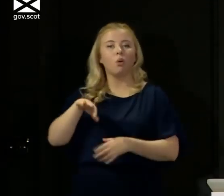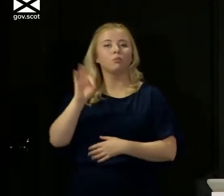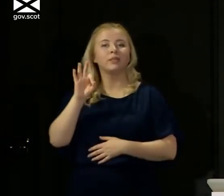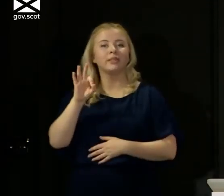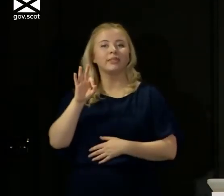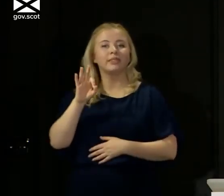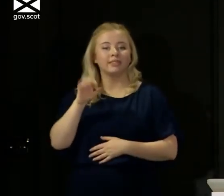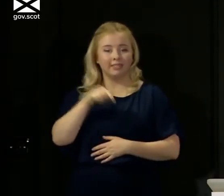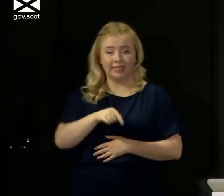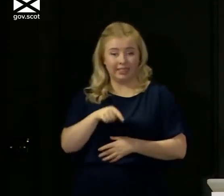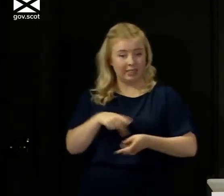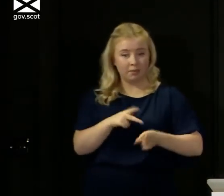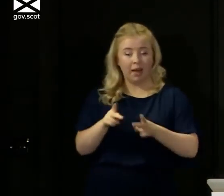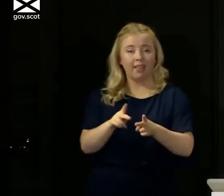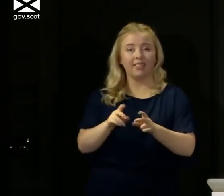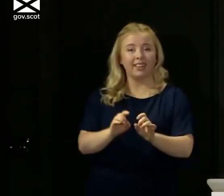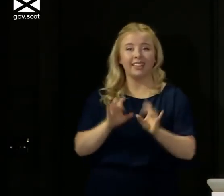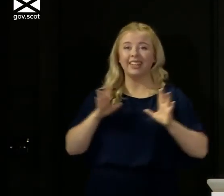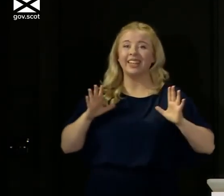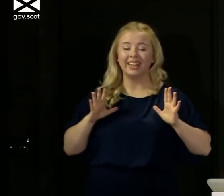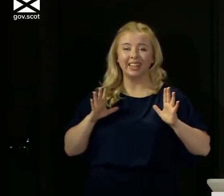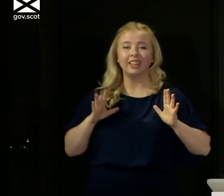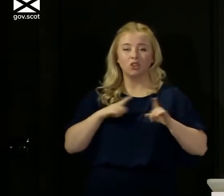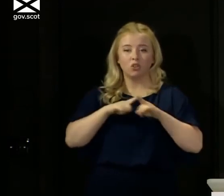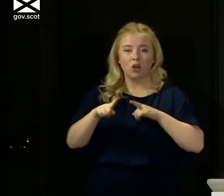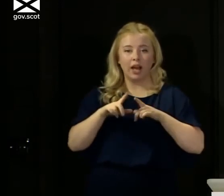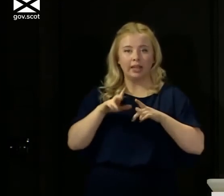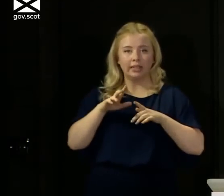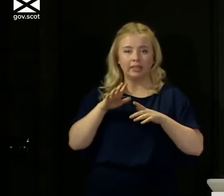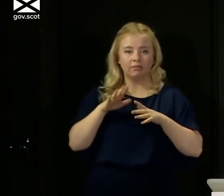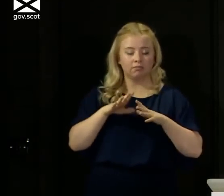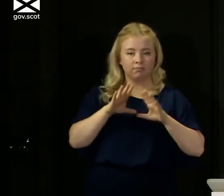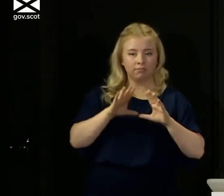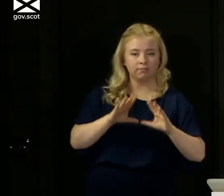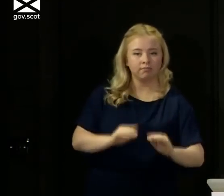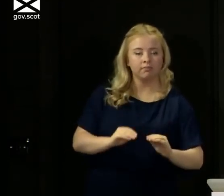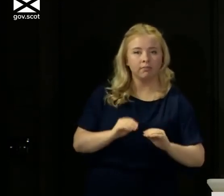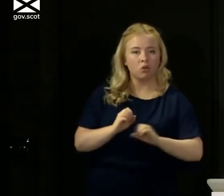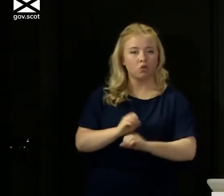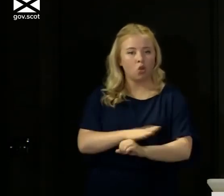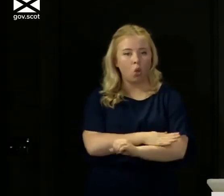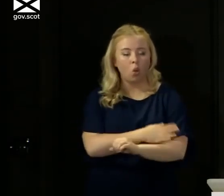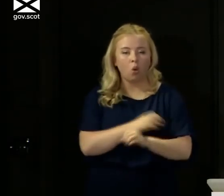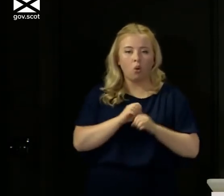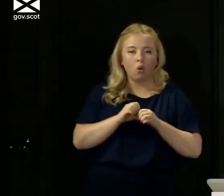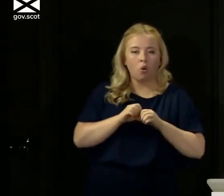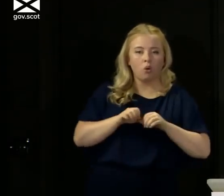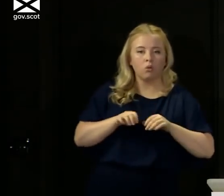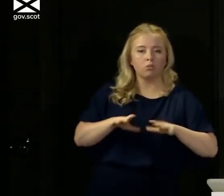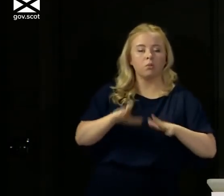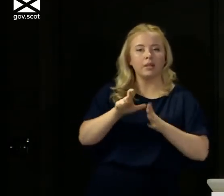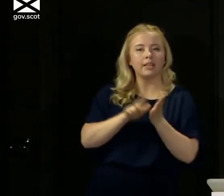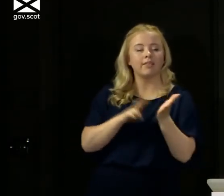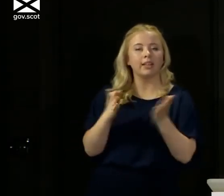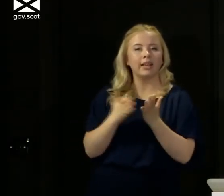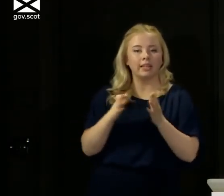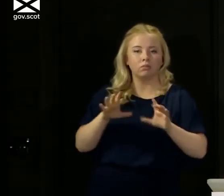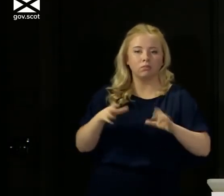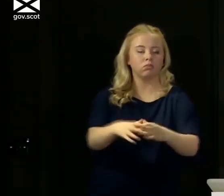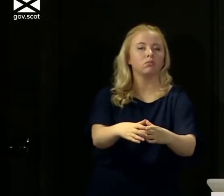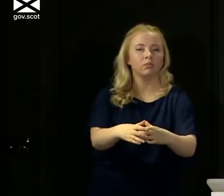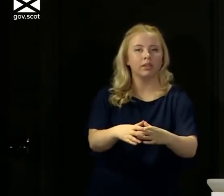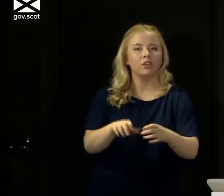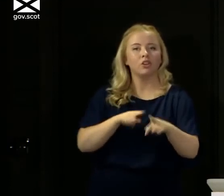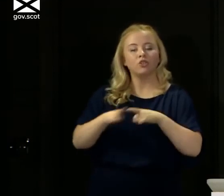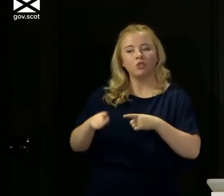the path we are on of suppressing this virus so that, albeit slowly and surely, we can get places back to normal